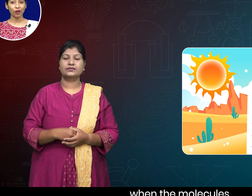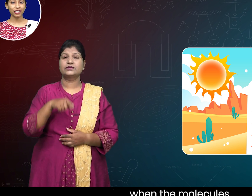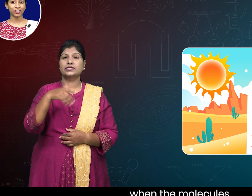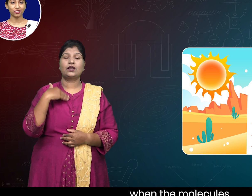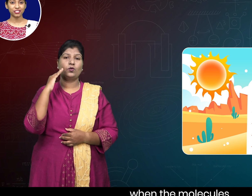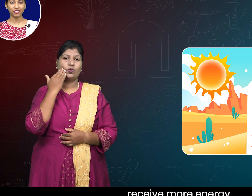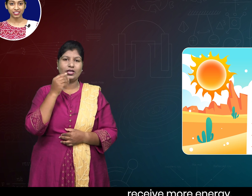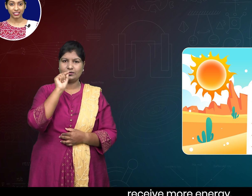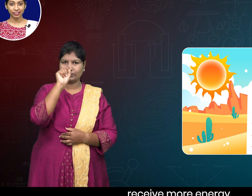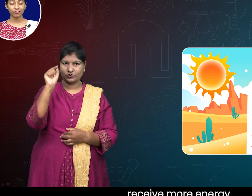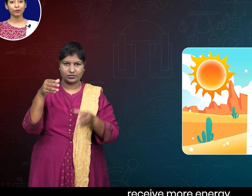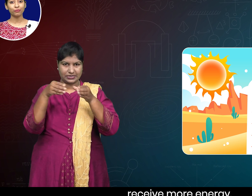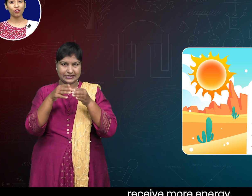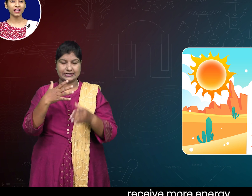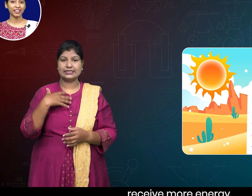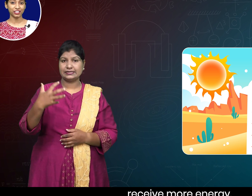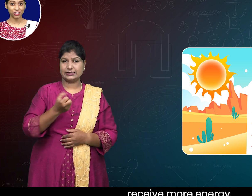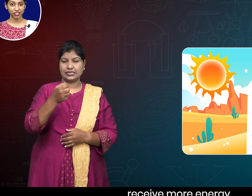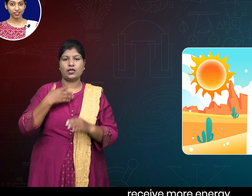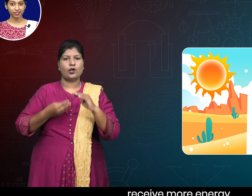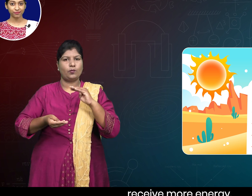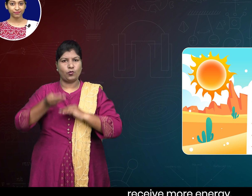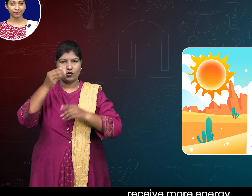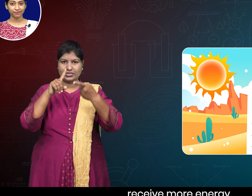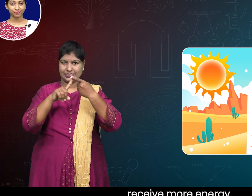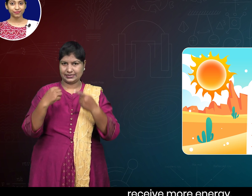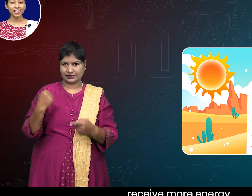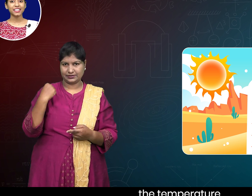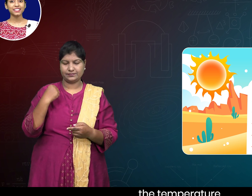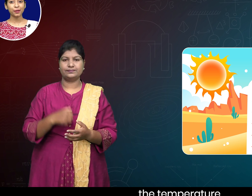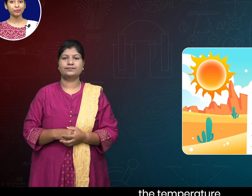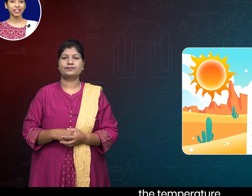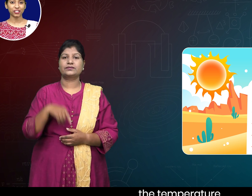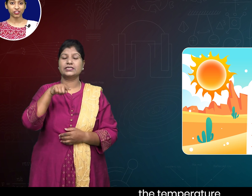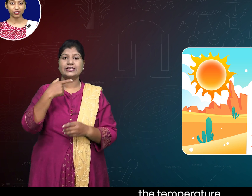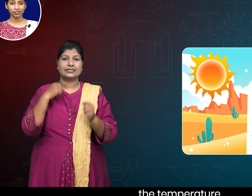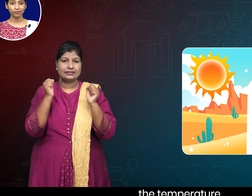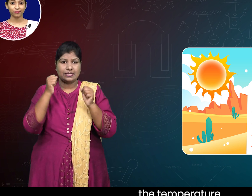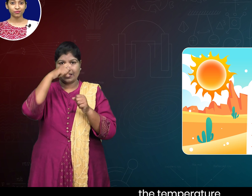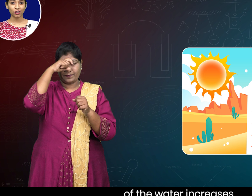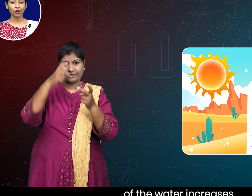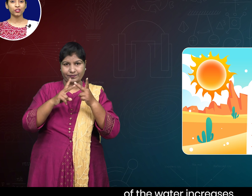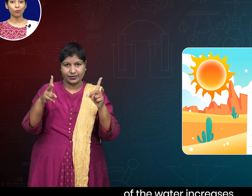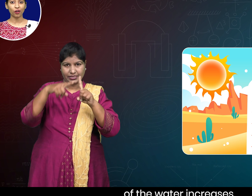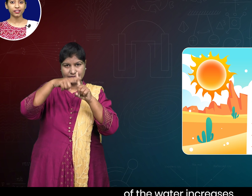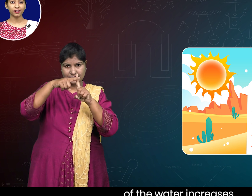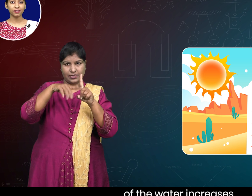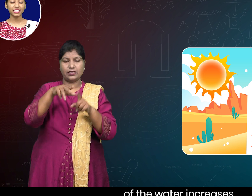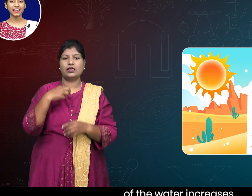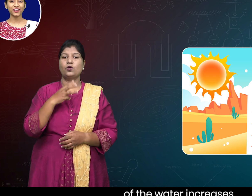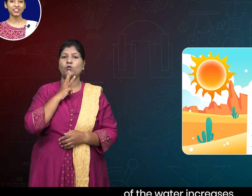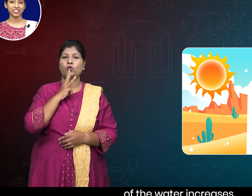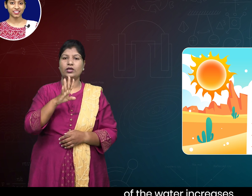When the molecules receive more energy, the temperature of the